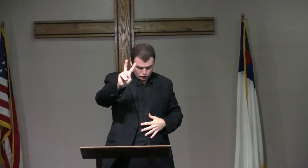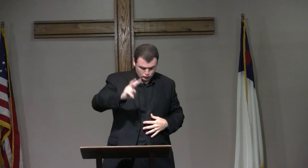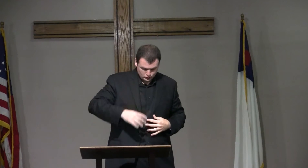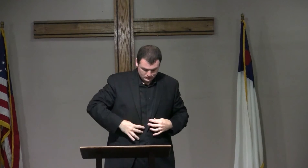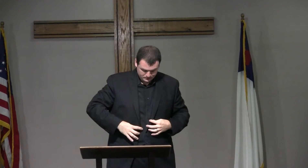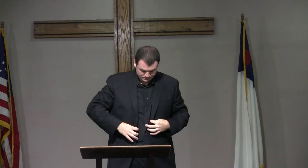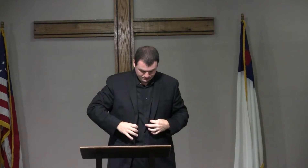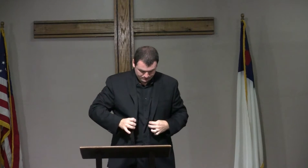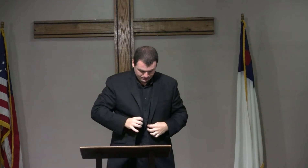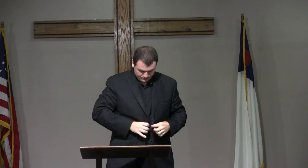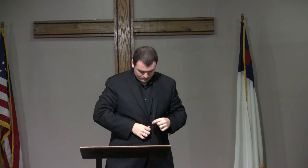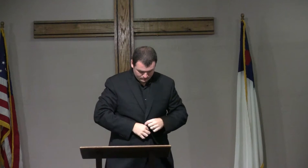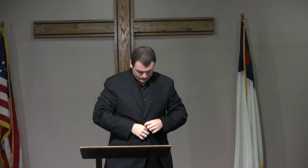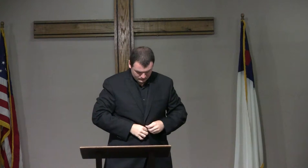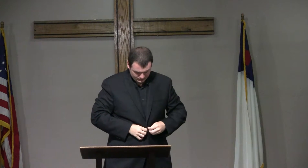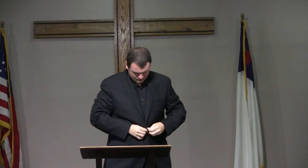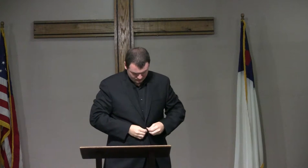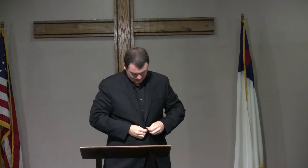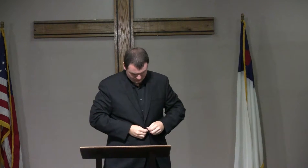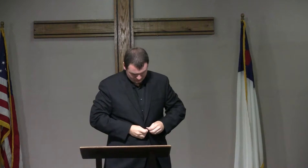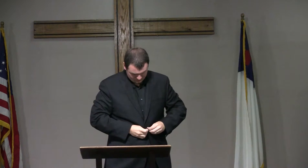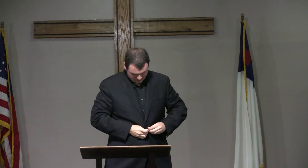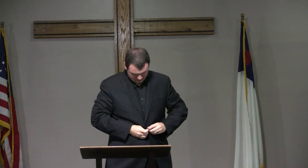in verses 31 through 32.